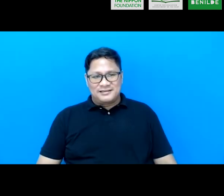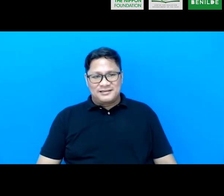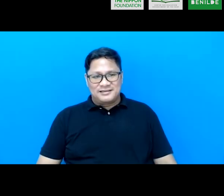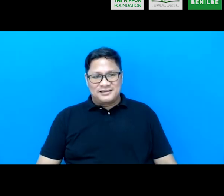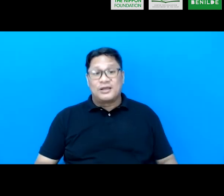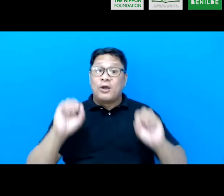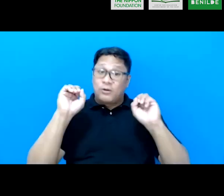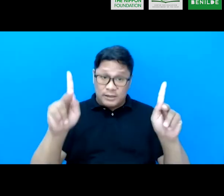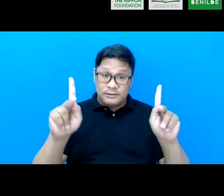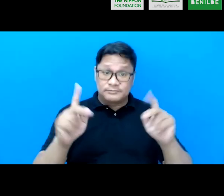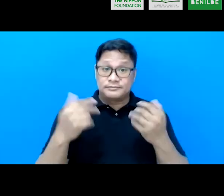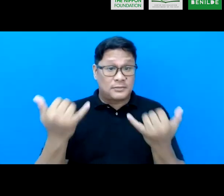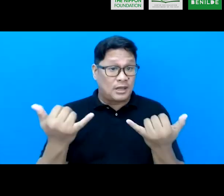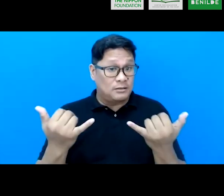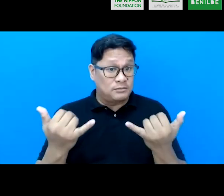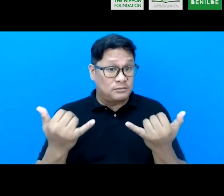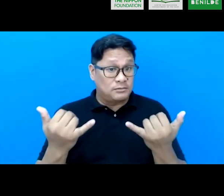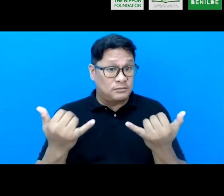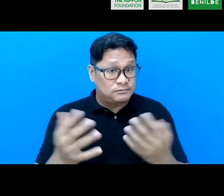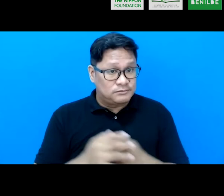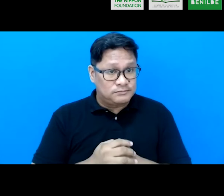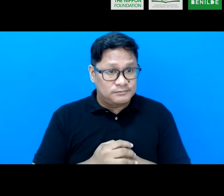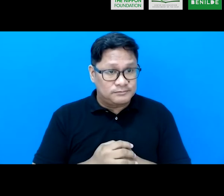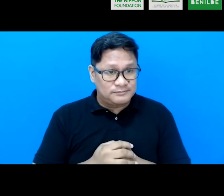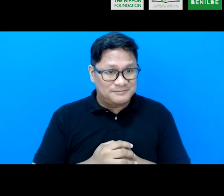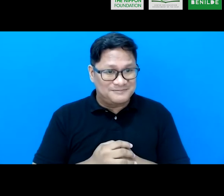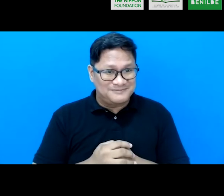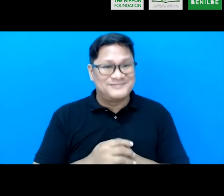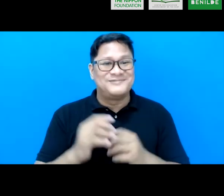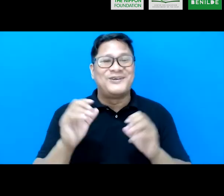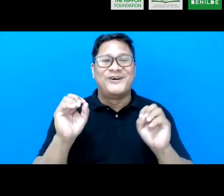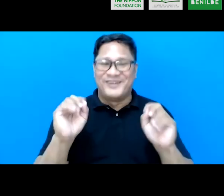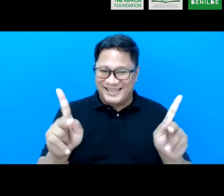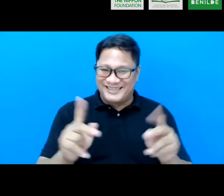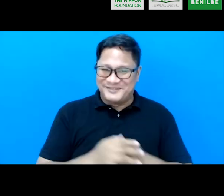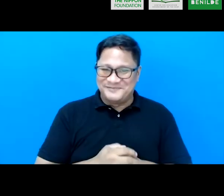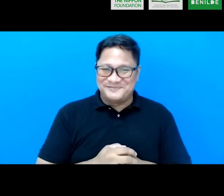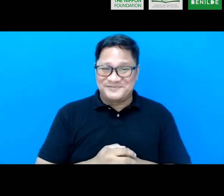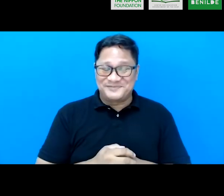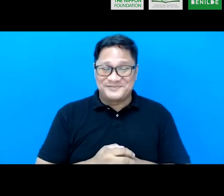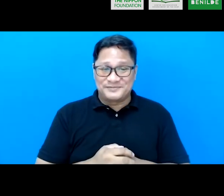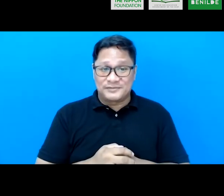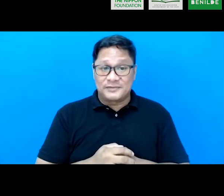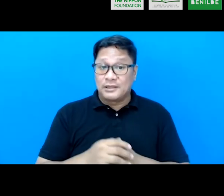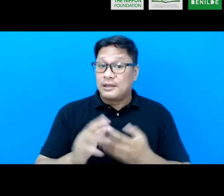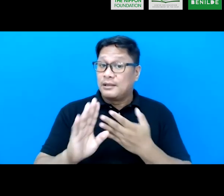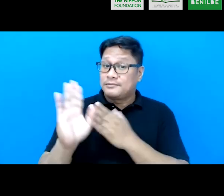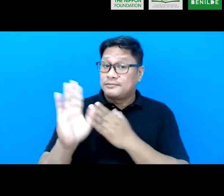Okay, now, Now we can go on break. okay. All right, let's come back